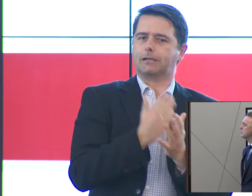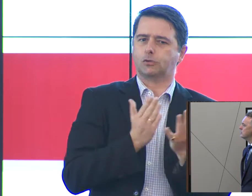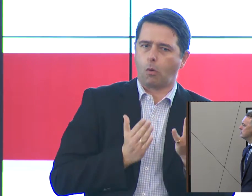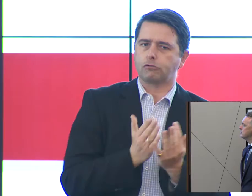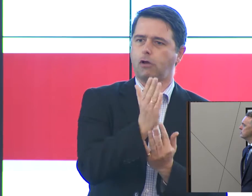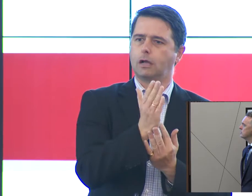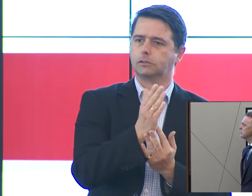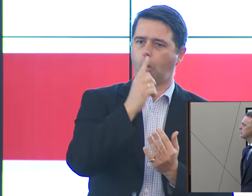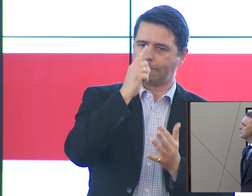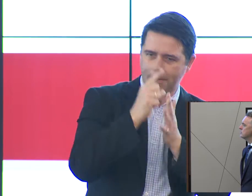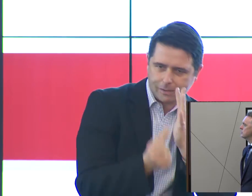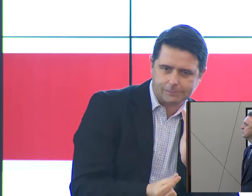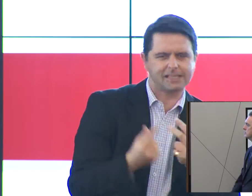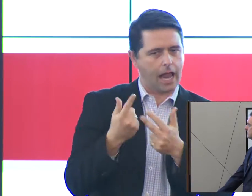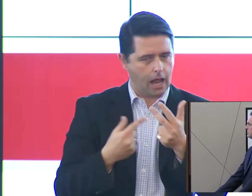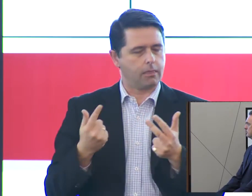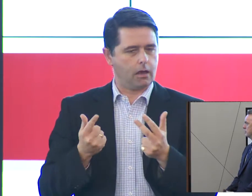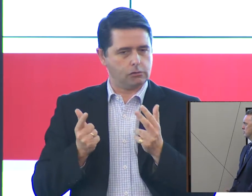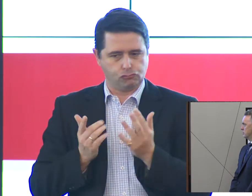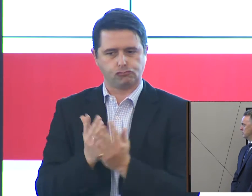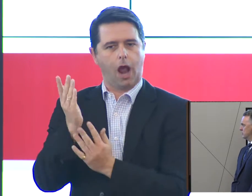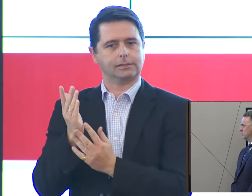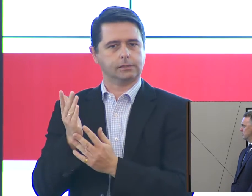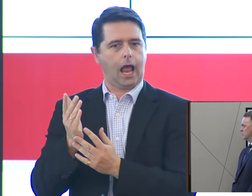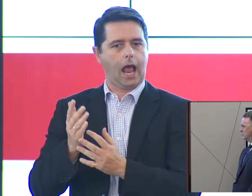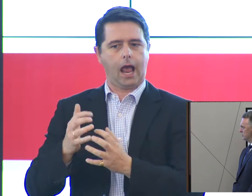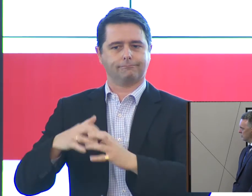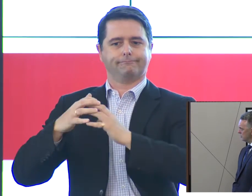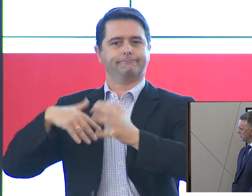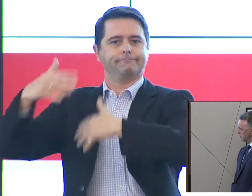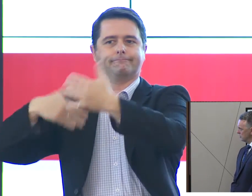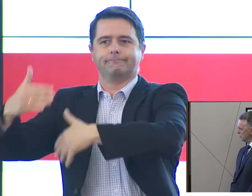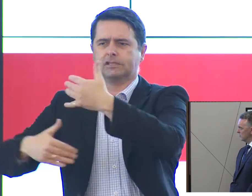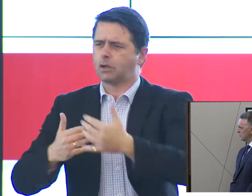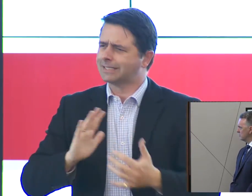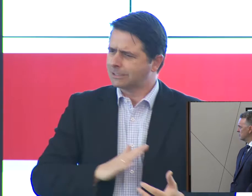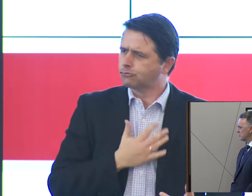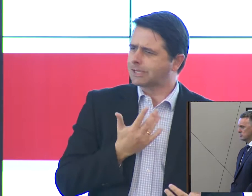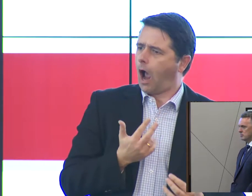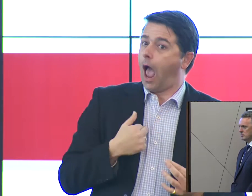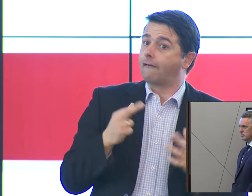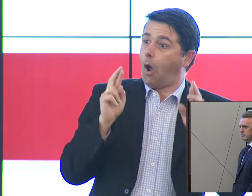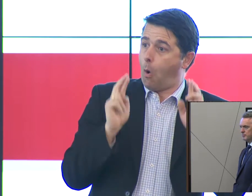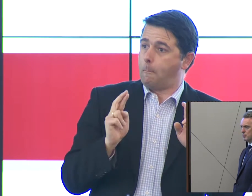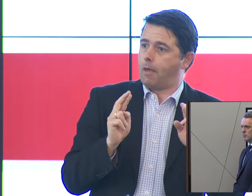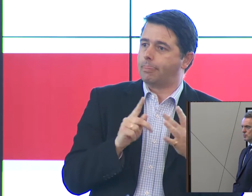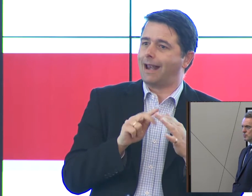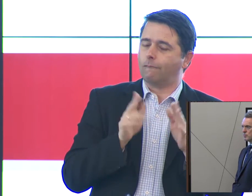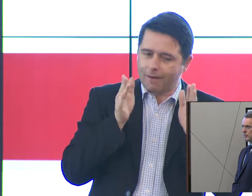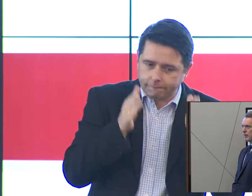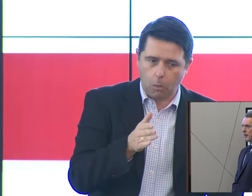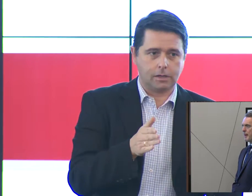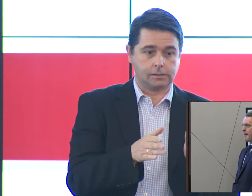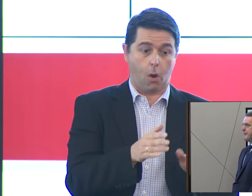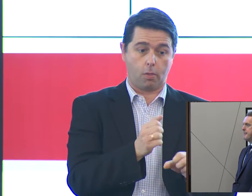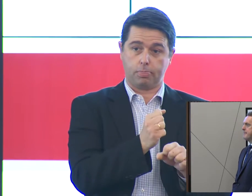attend school, are talking about the concern or the rights of other people with a disability and other children that they come into contact with.